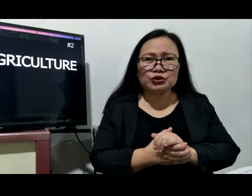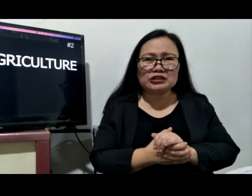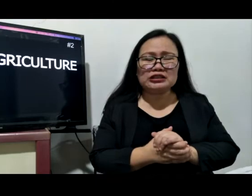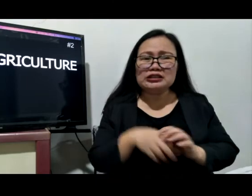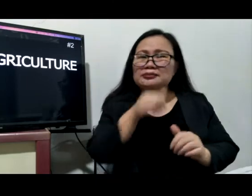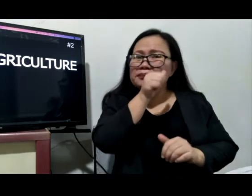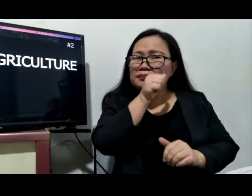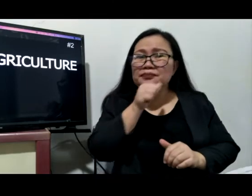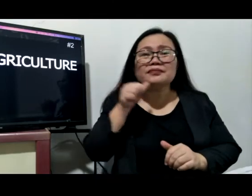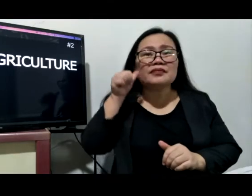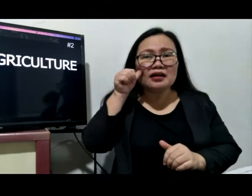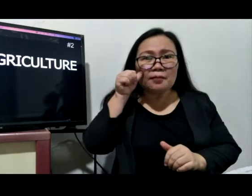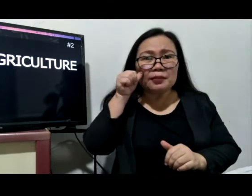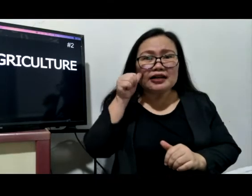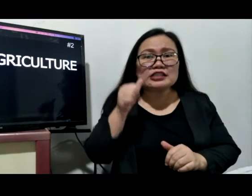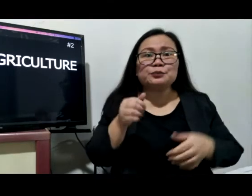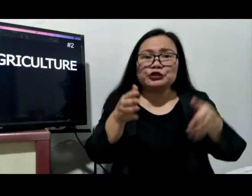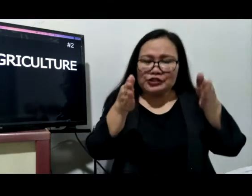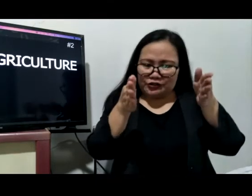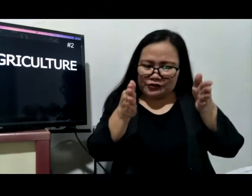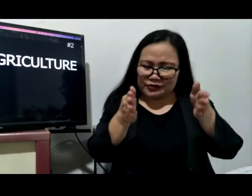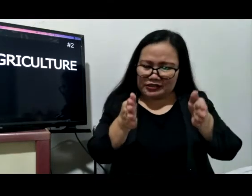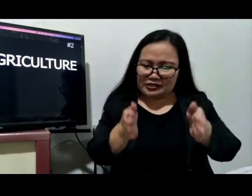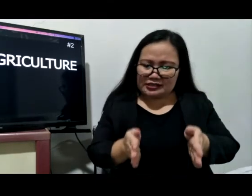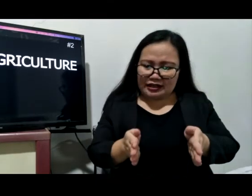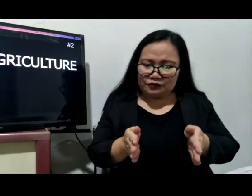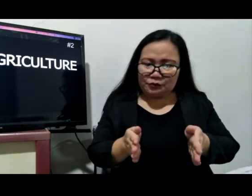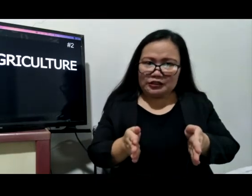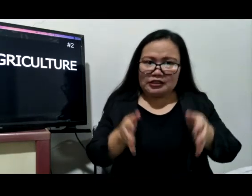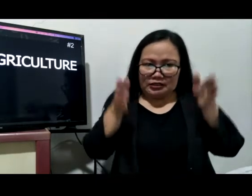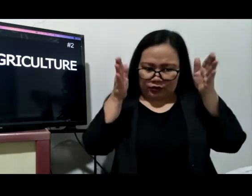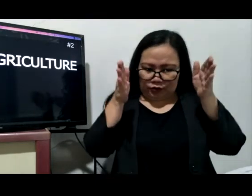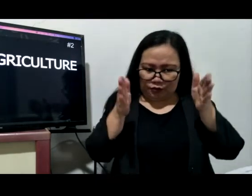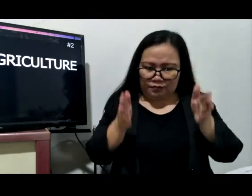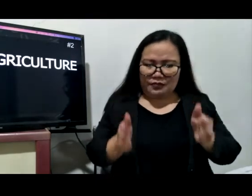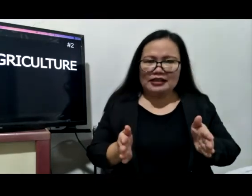agriculture plus person. So this is the sign for person. So body.